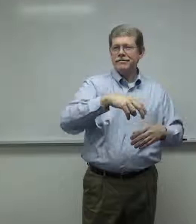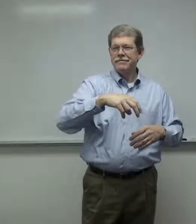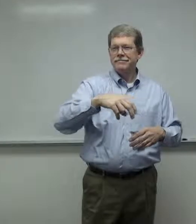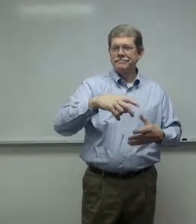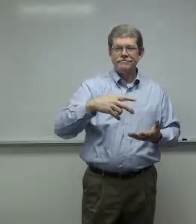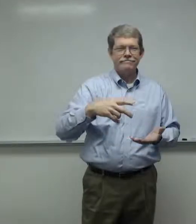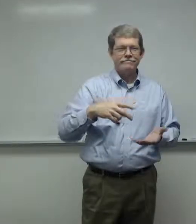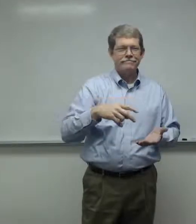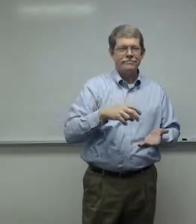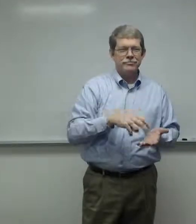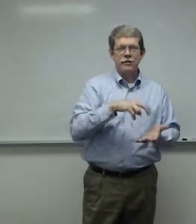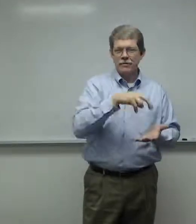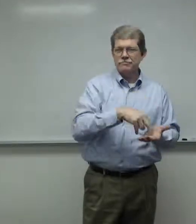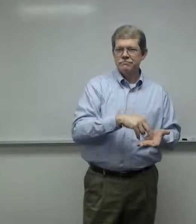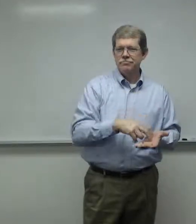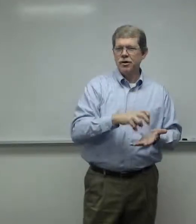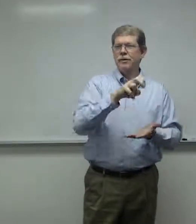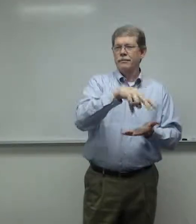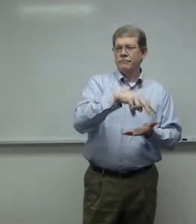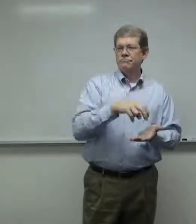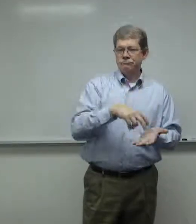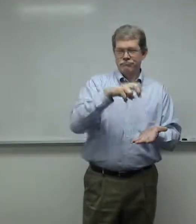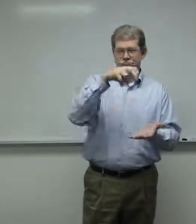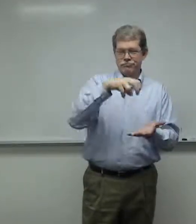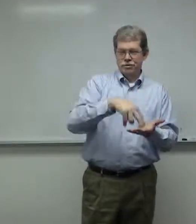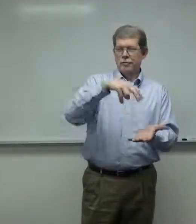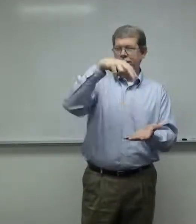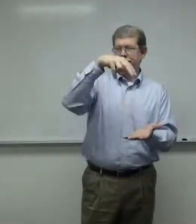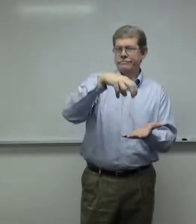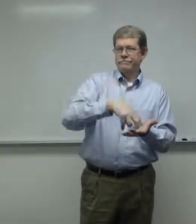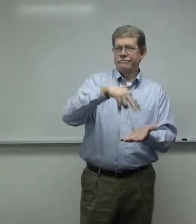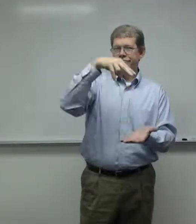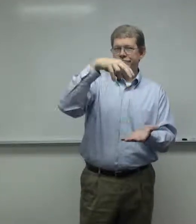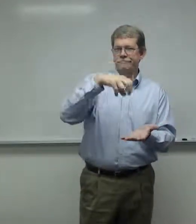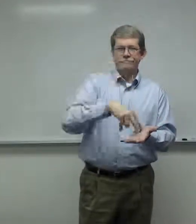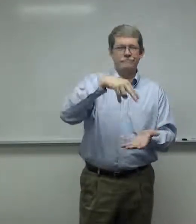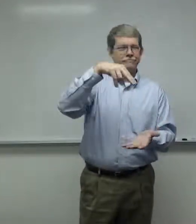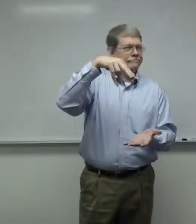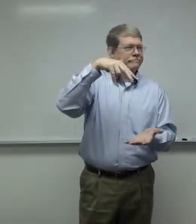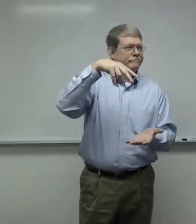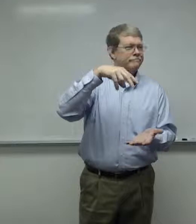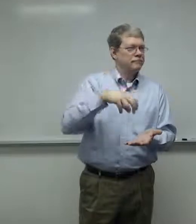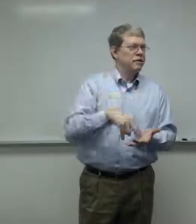jumps. You can jump in place. Trampoline.